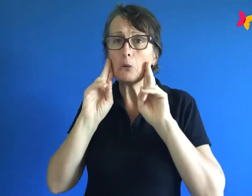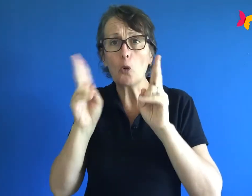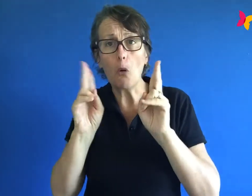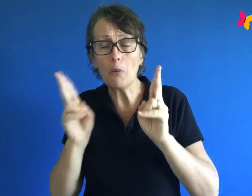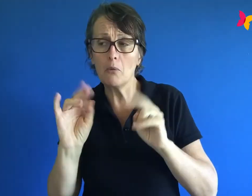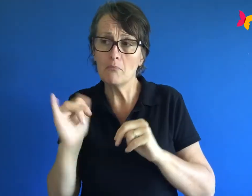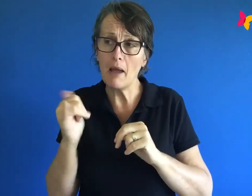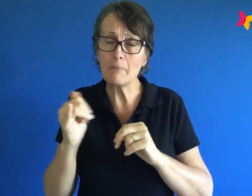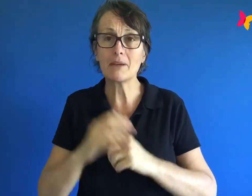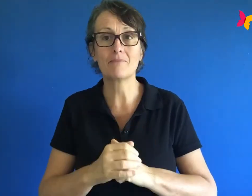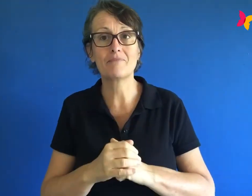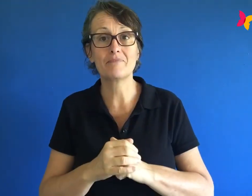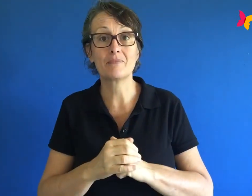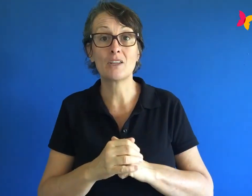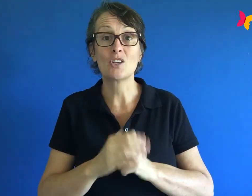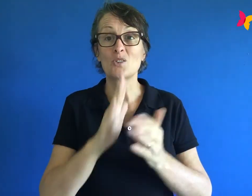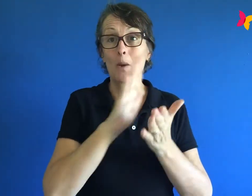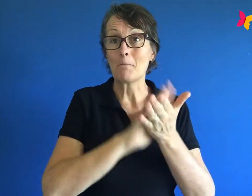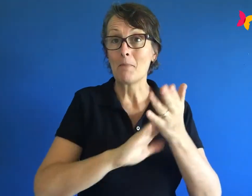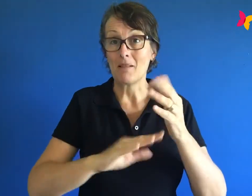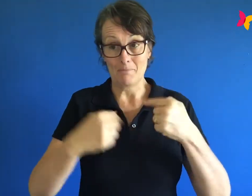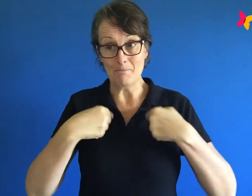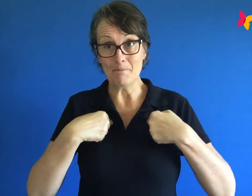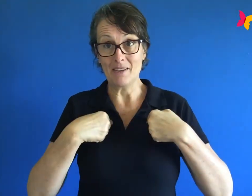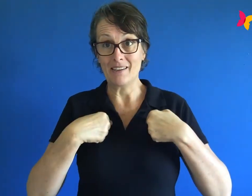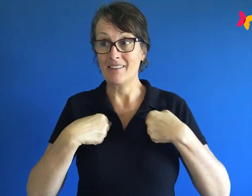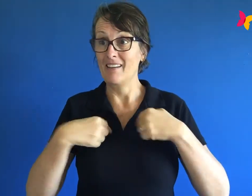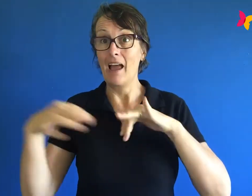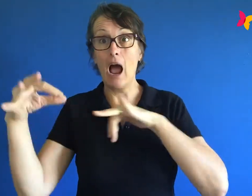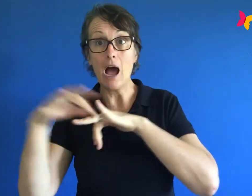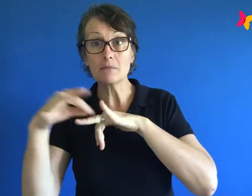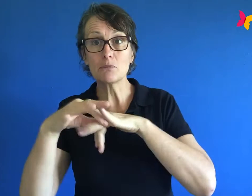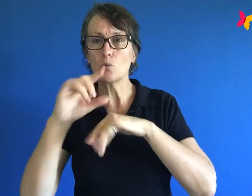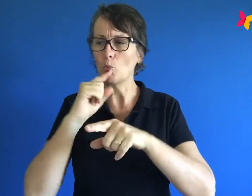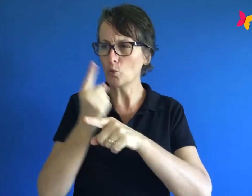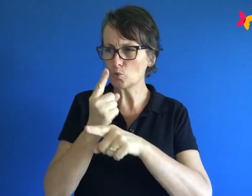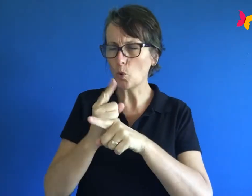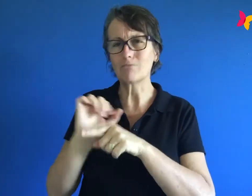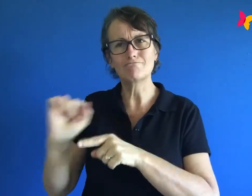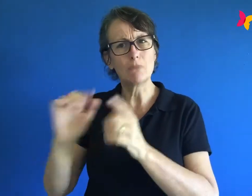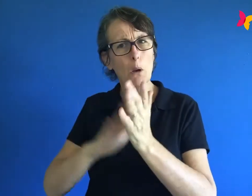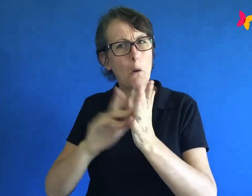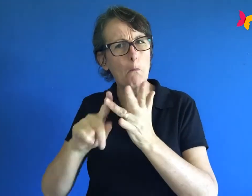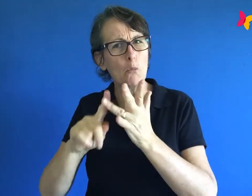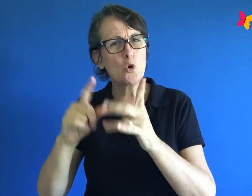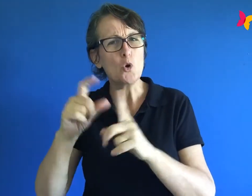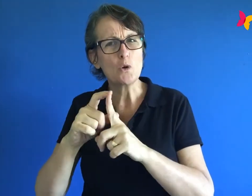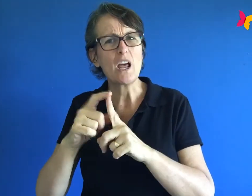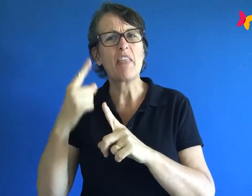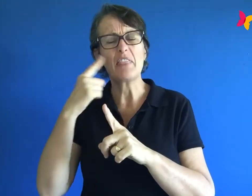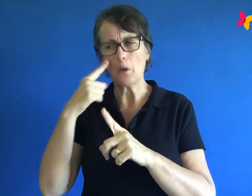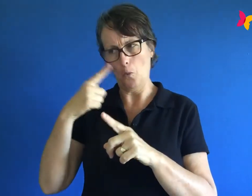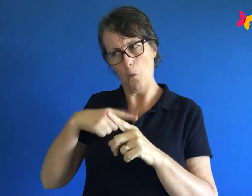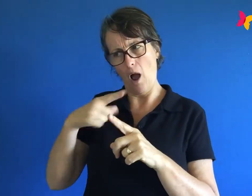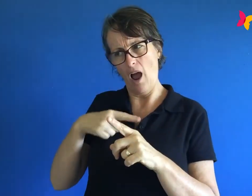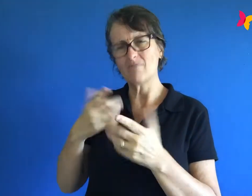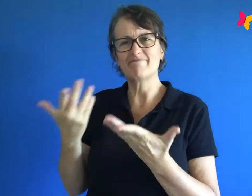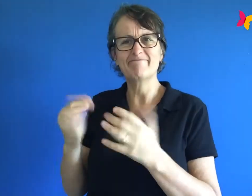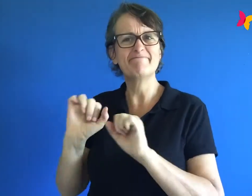behaviour, and they agreed that it was all connected to his migraines and his heart arrhythmia. That what was happening in his body was just impacting on his personality,